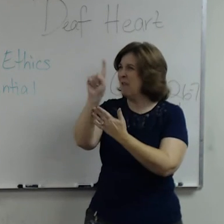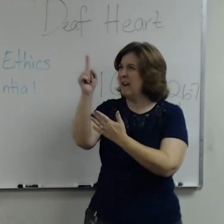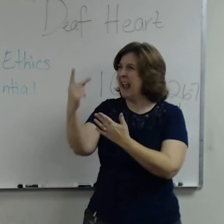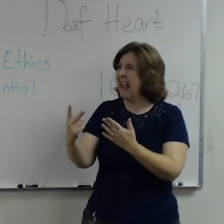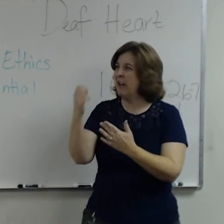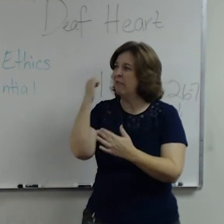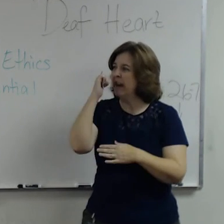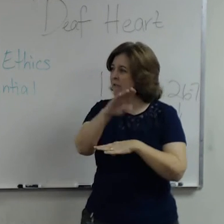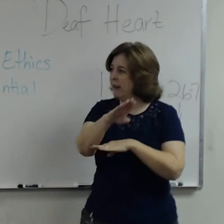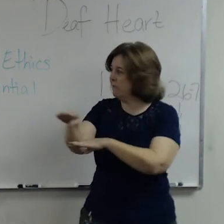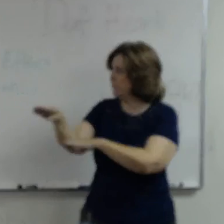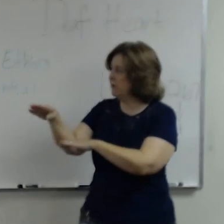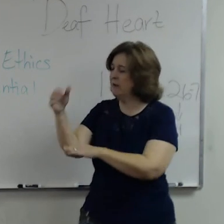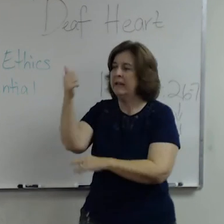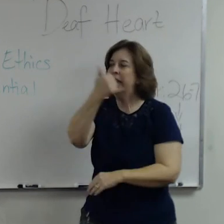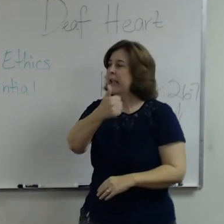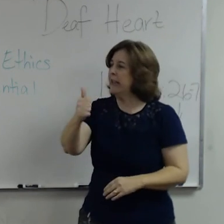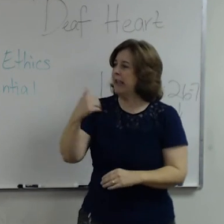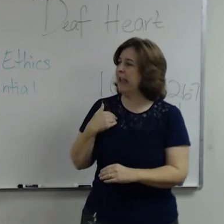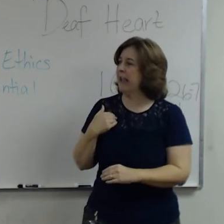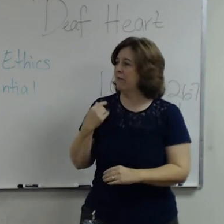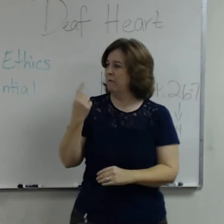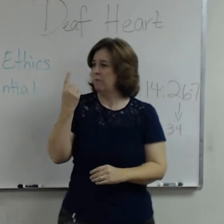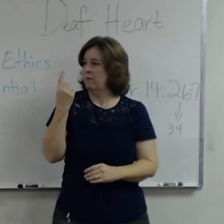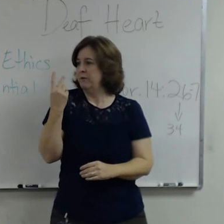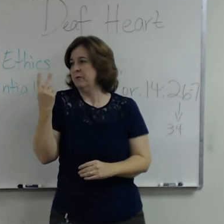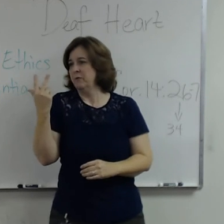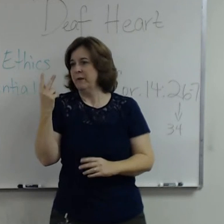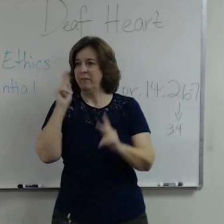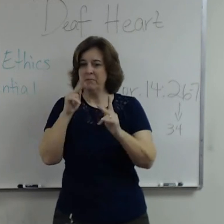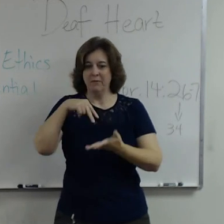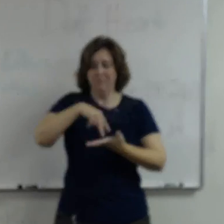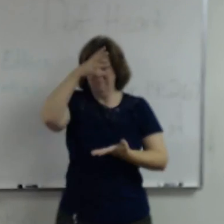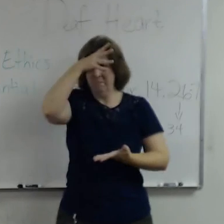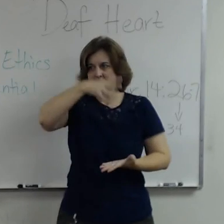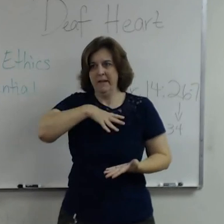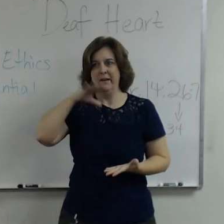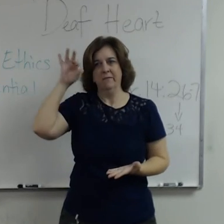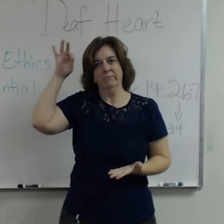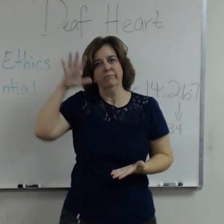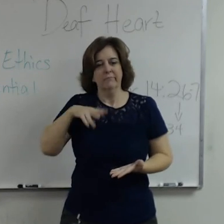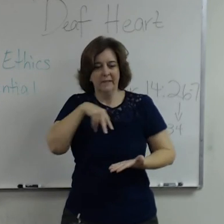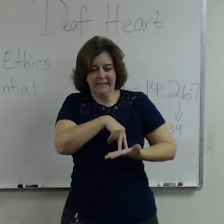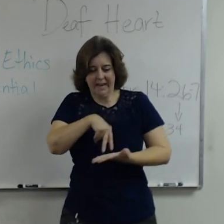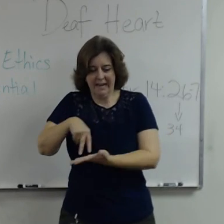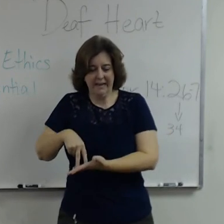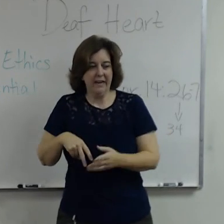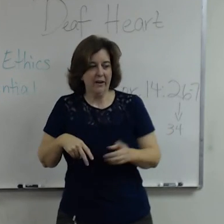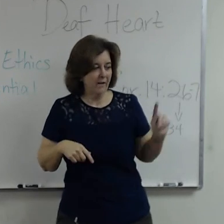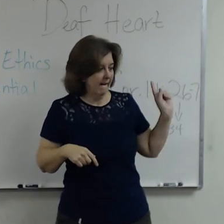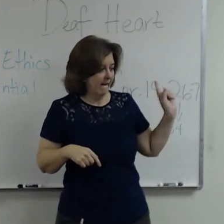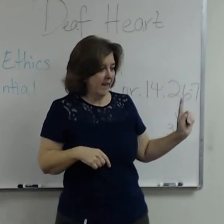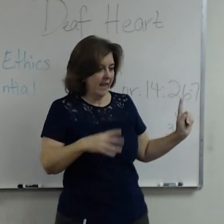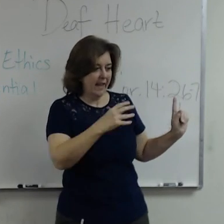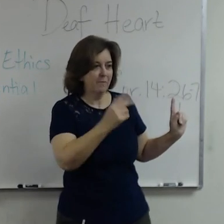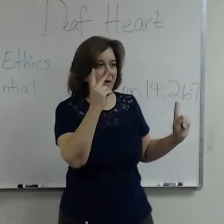and a half every afternoon. And they have 1, 2, or 3 people in standing here, and people